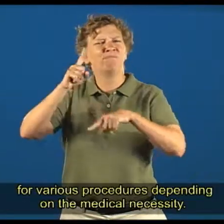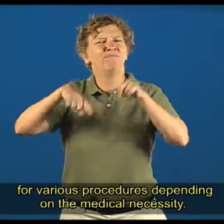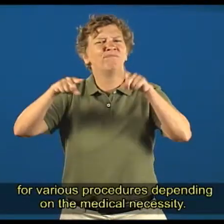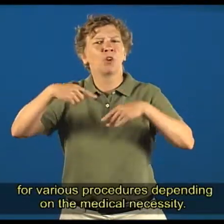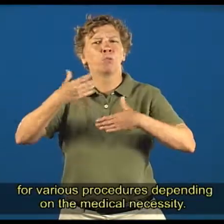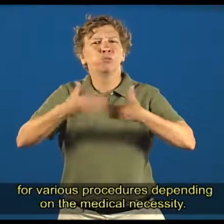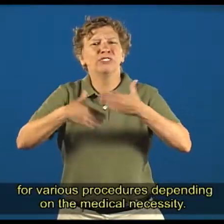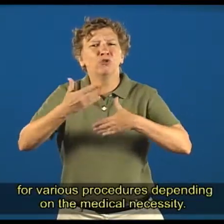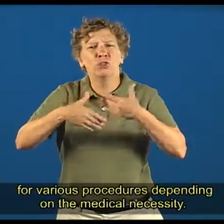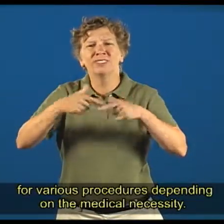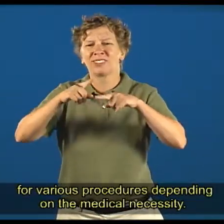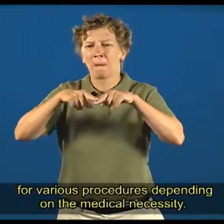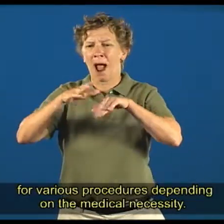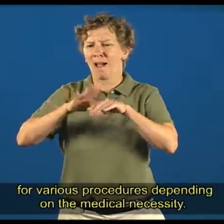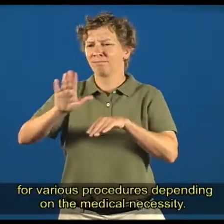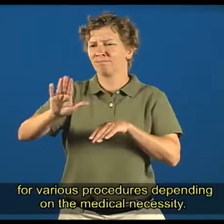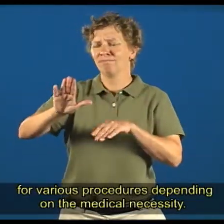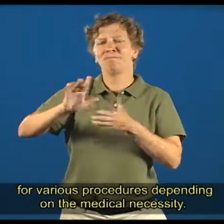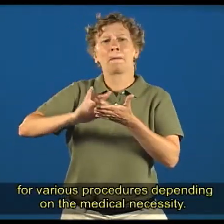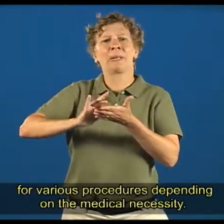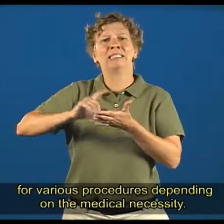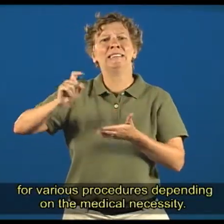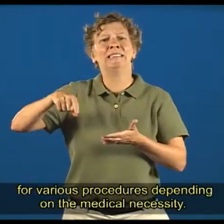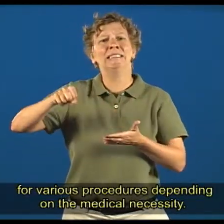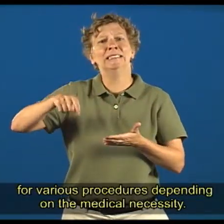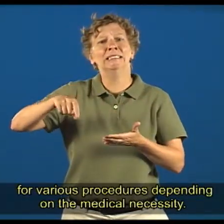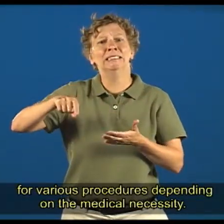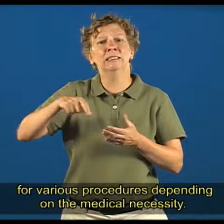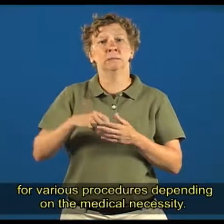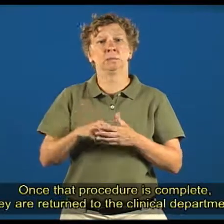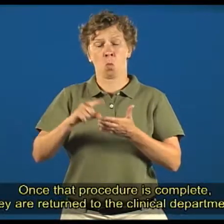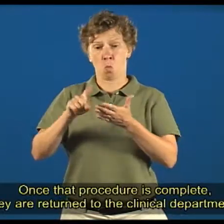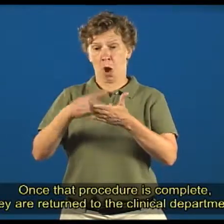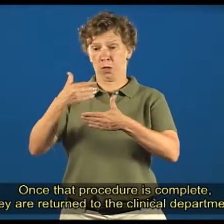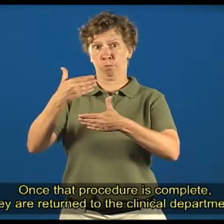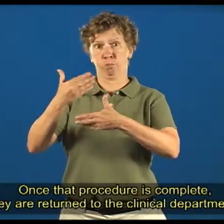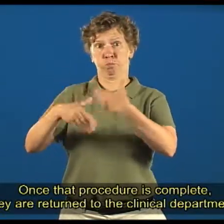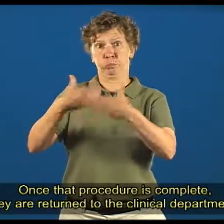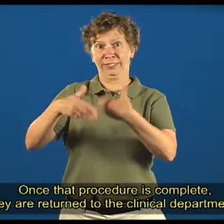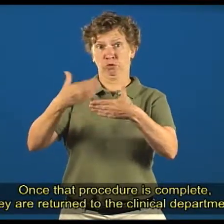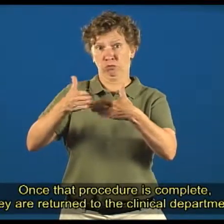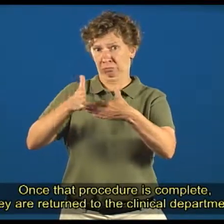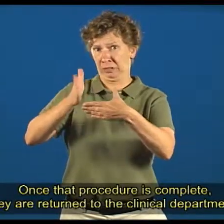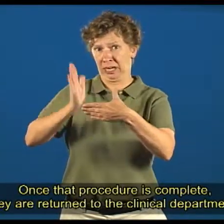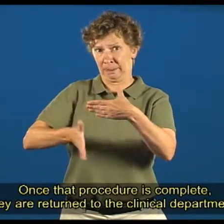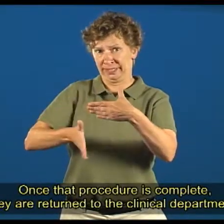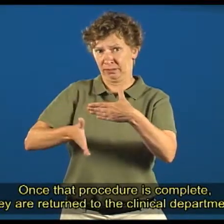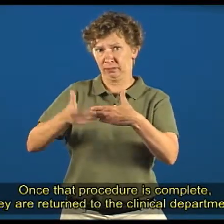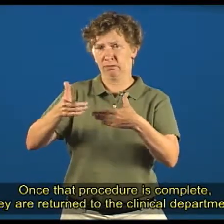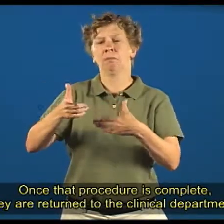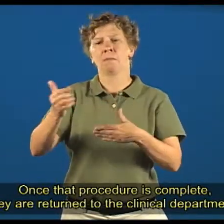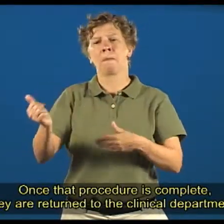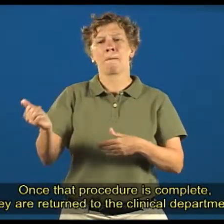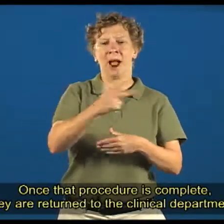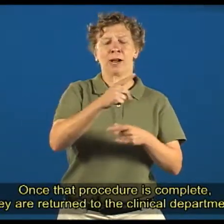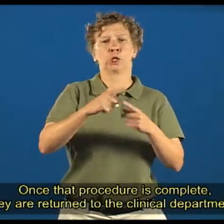various procedures, depending on their medical necessity. Once that procedure is complete, they are returned to the